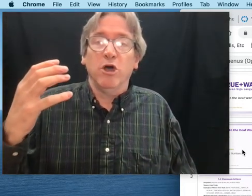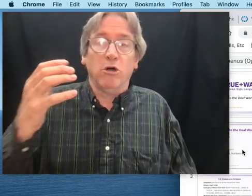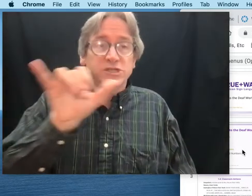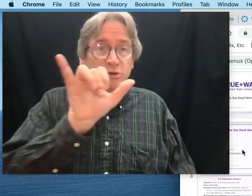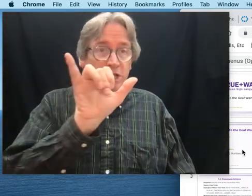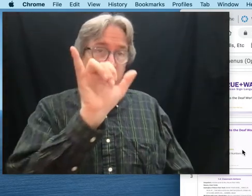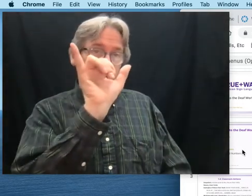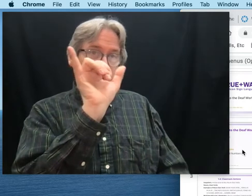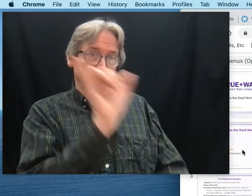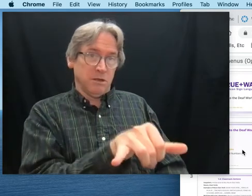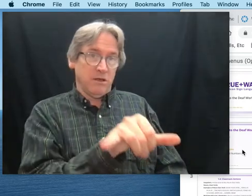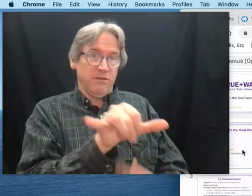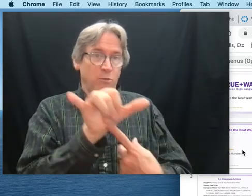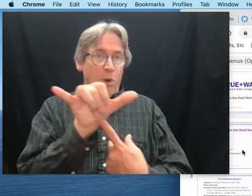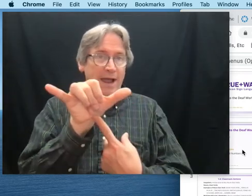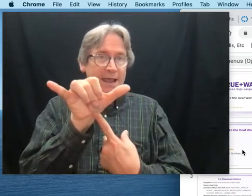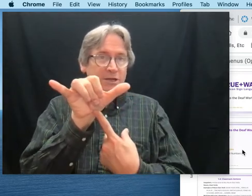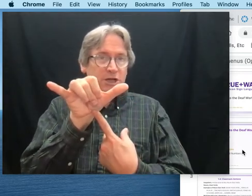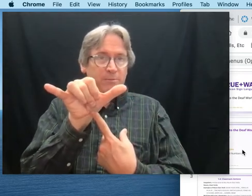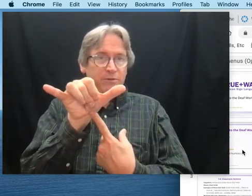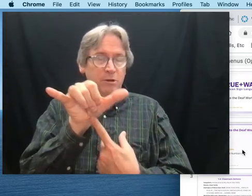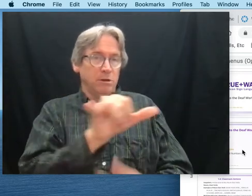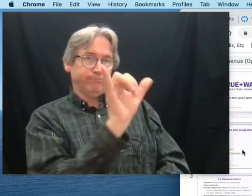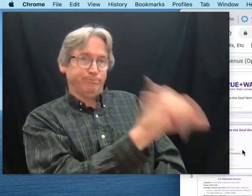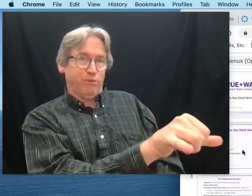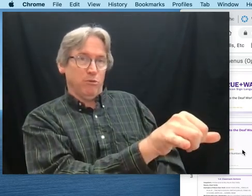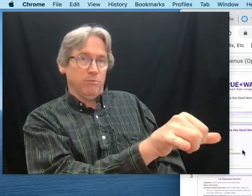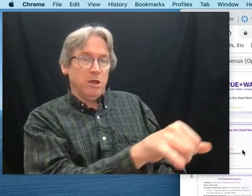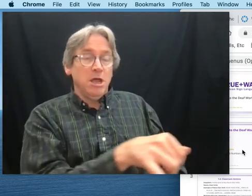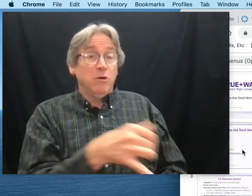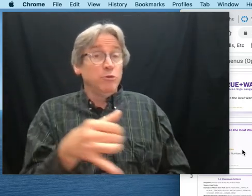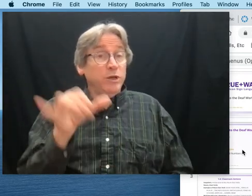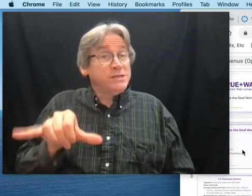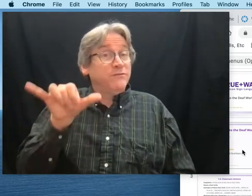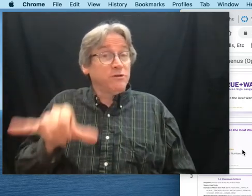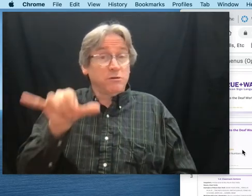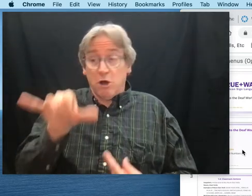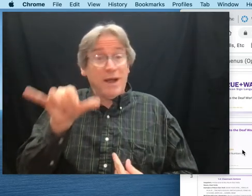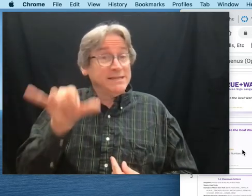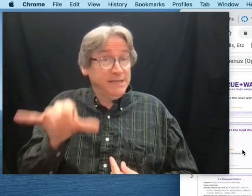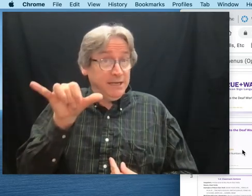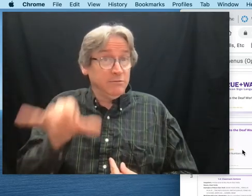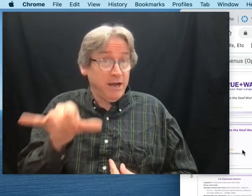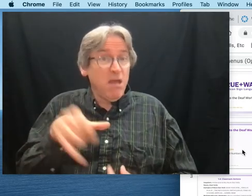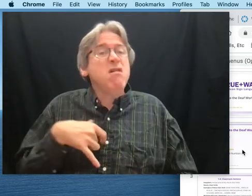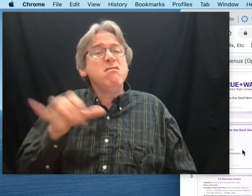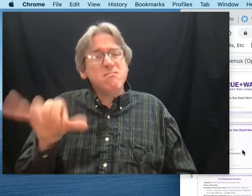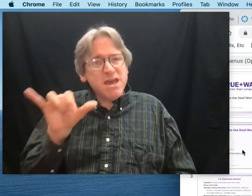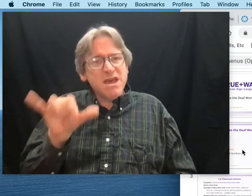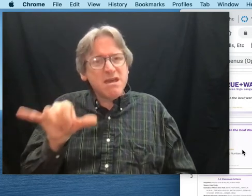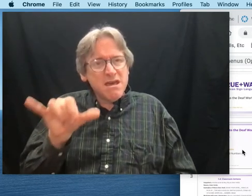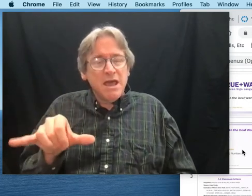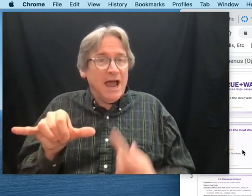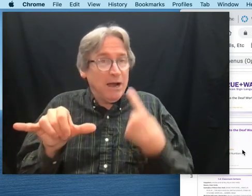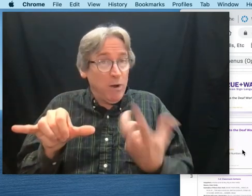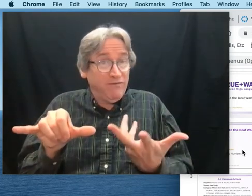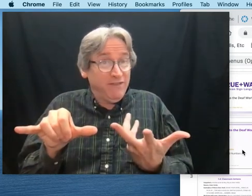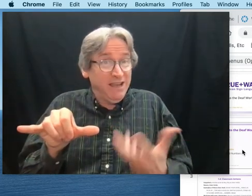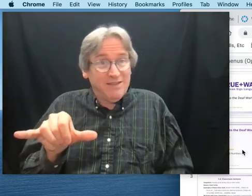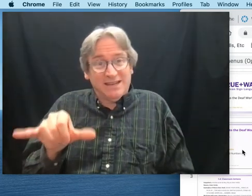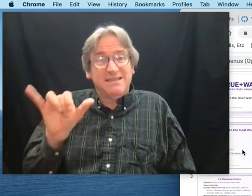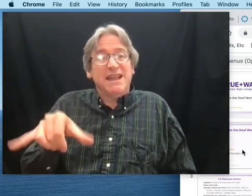We also can use the Y hand shape. Boom. We use it for OIC, right? Oh, the a